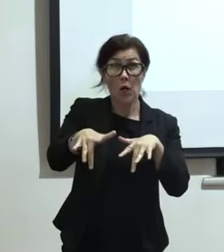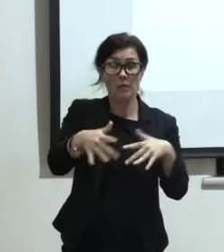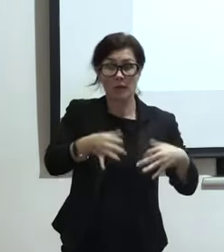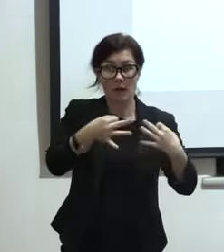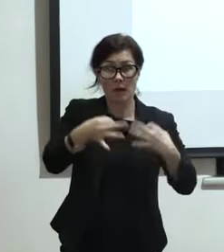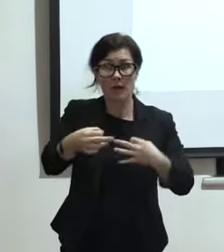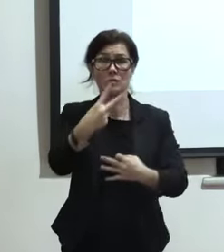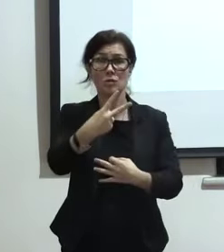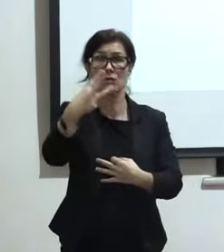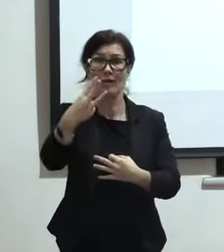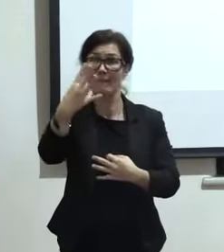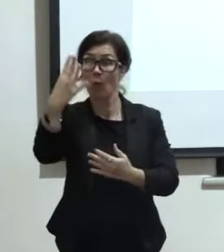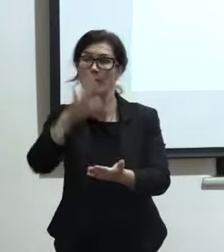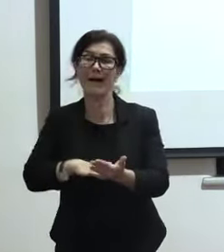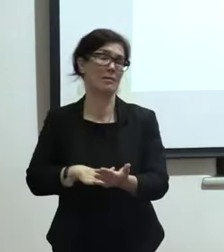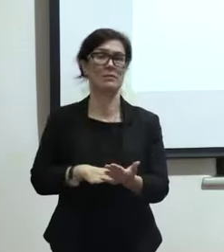look at it. True. Yeah.